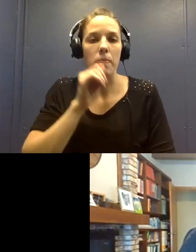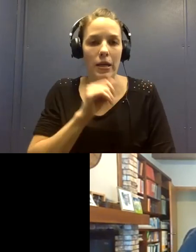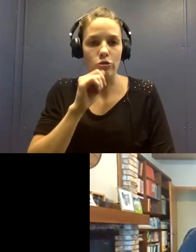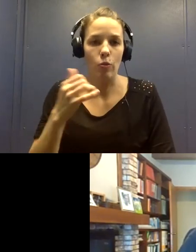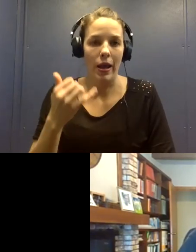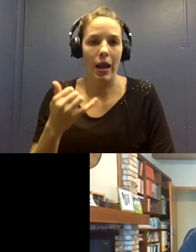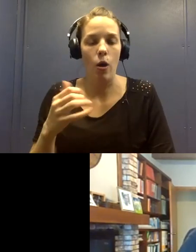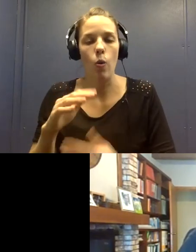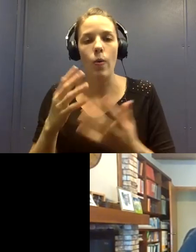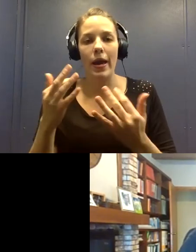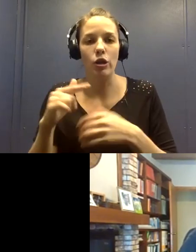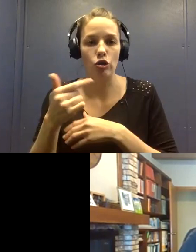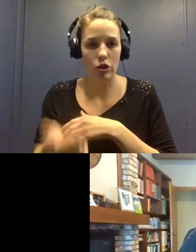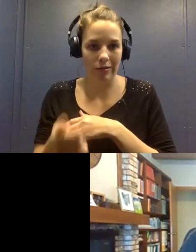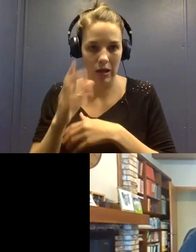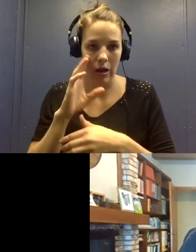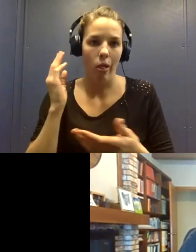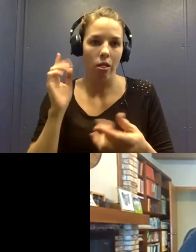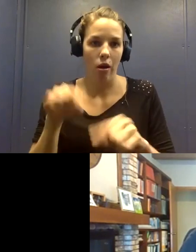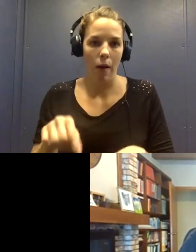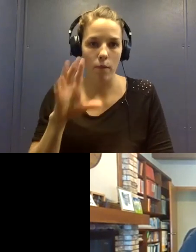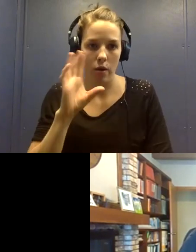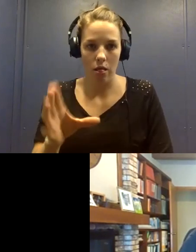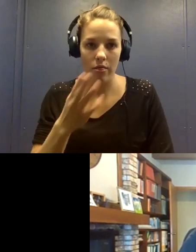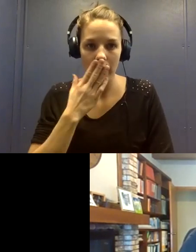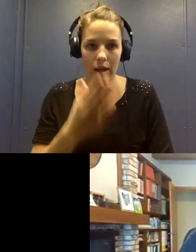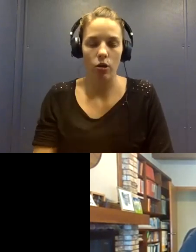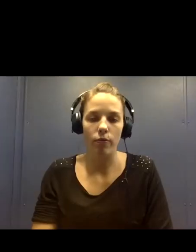your turn. It will come. Thank you.